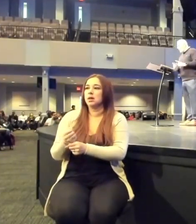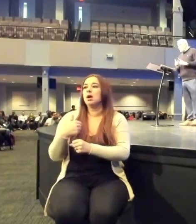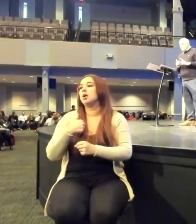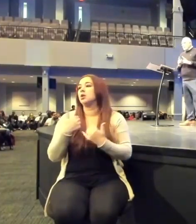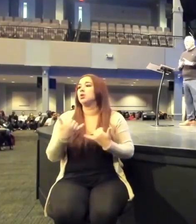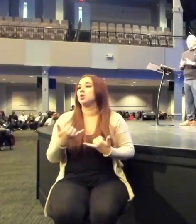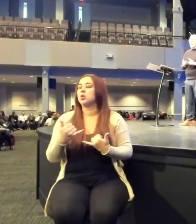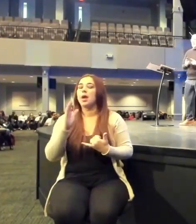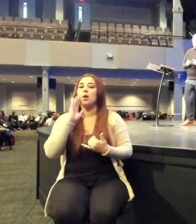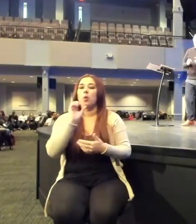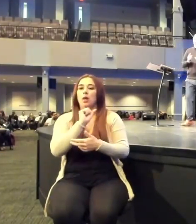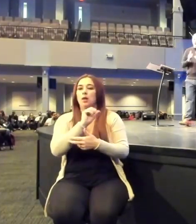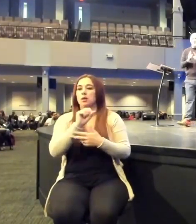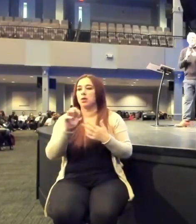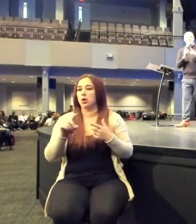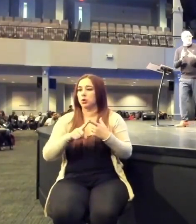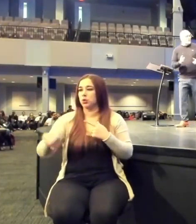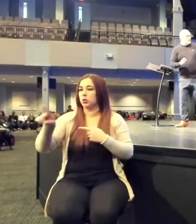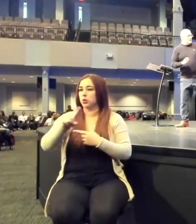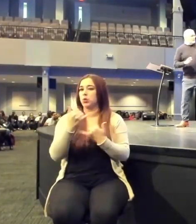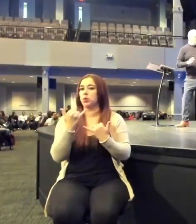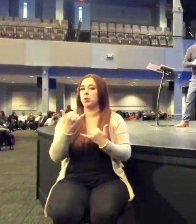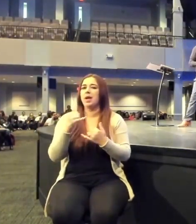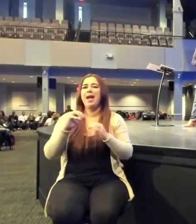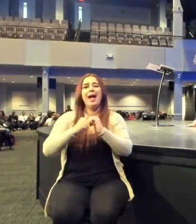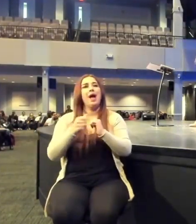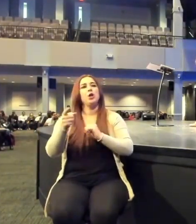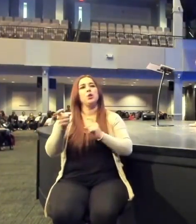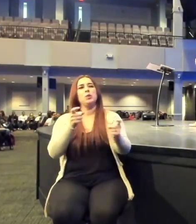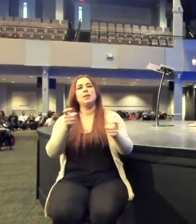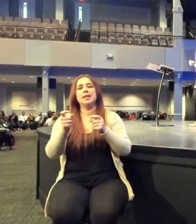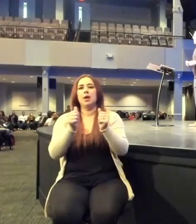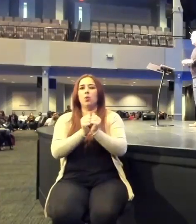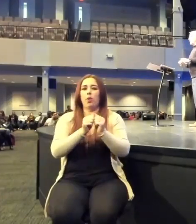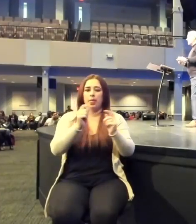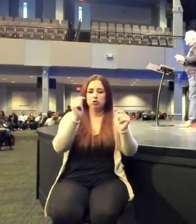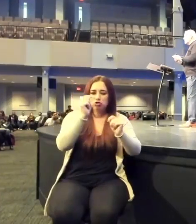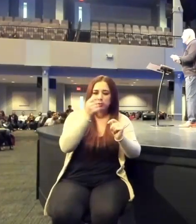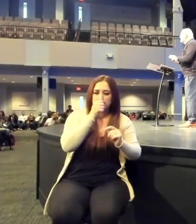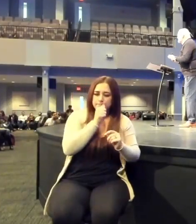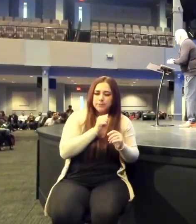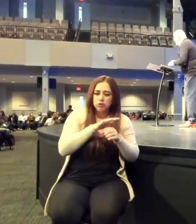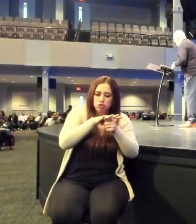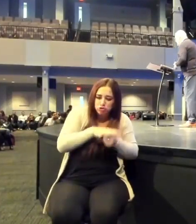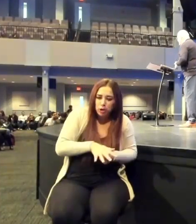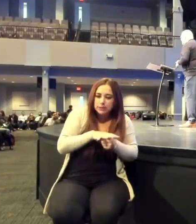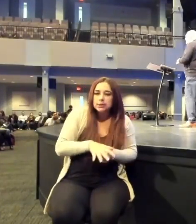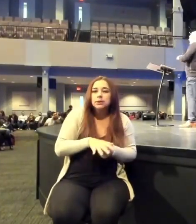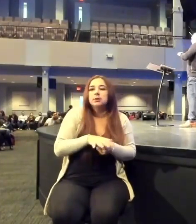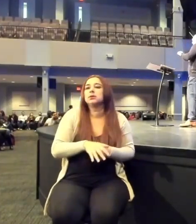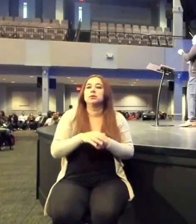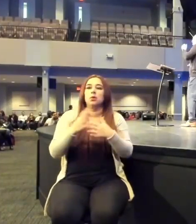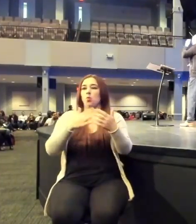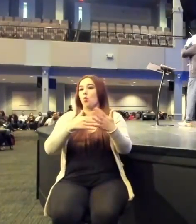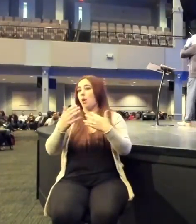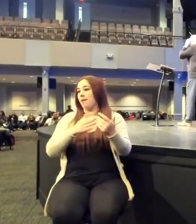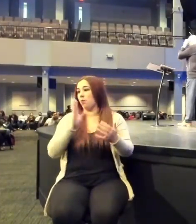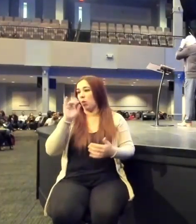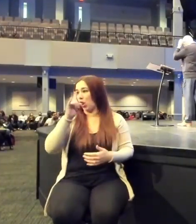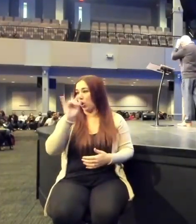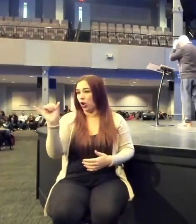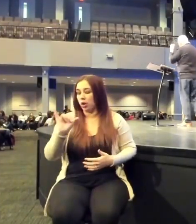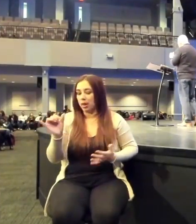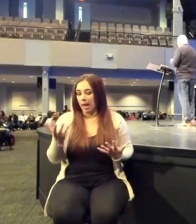I'm going to talk to you today about, how do you deal with tribulation? How do you deal with the stress of tribulation, whatever it looks like in your